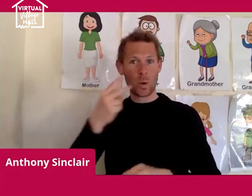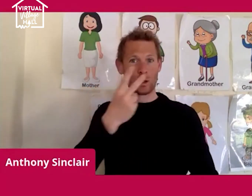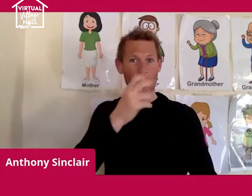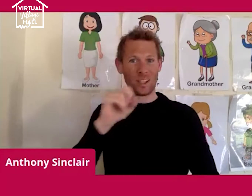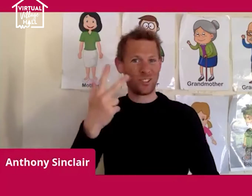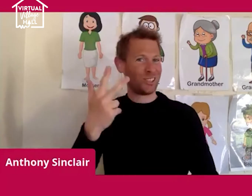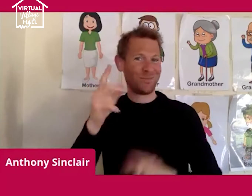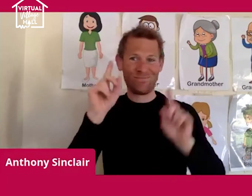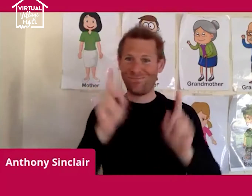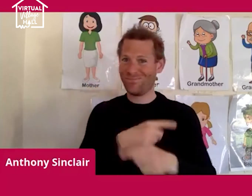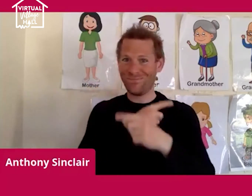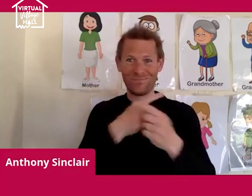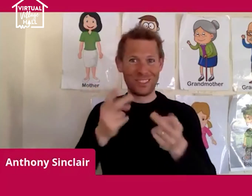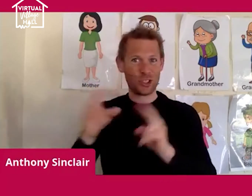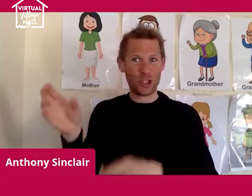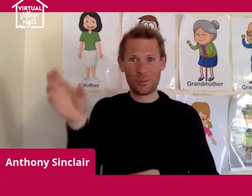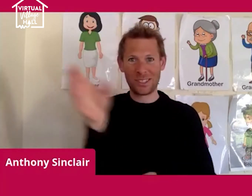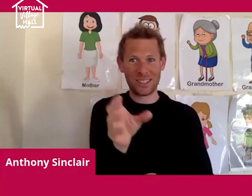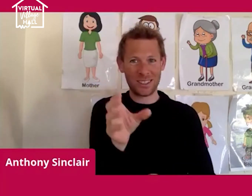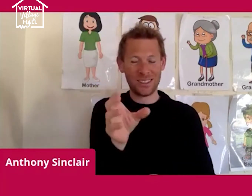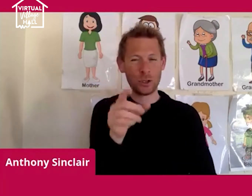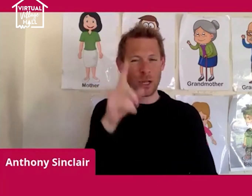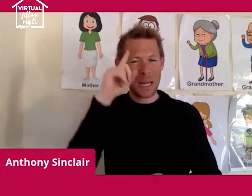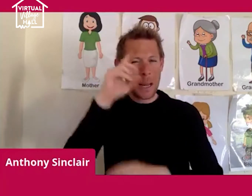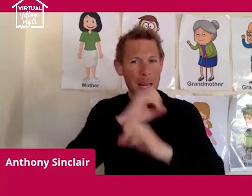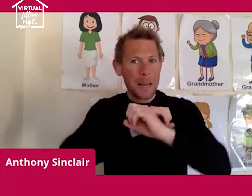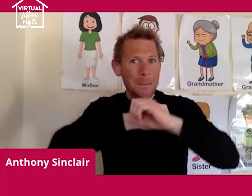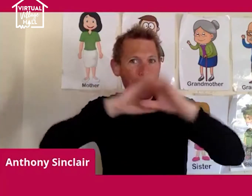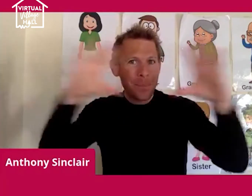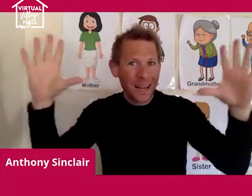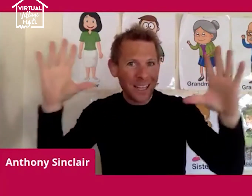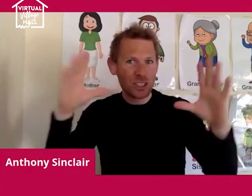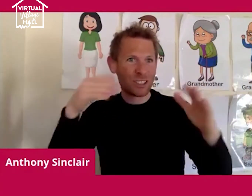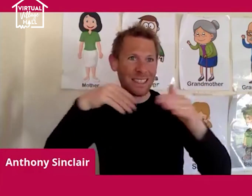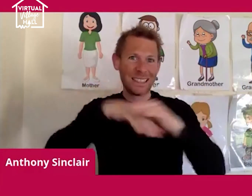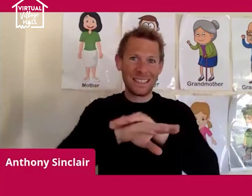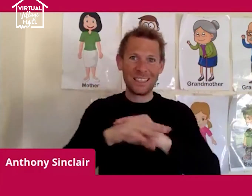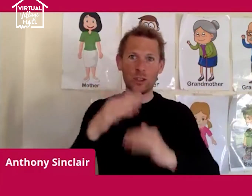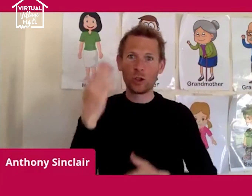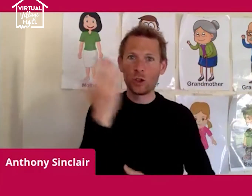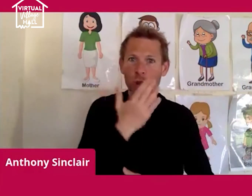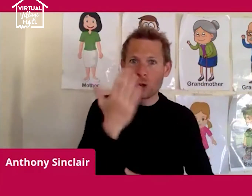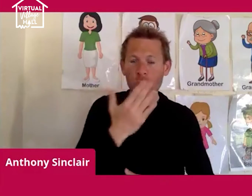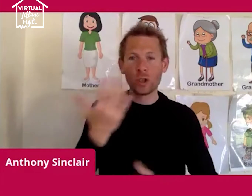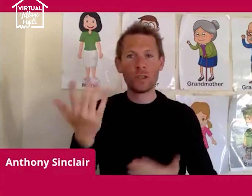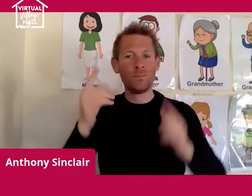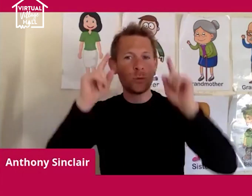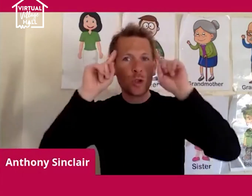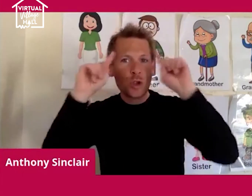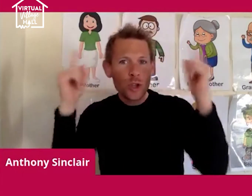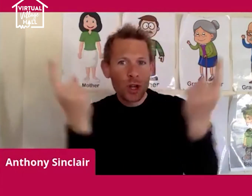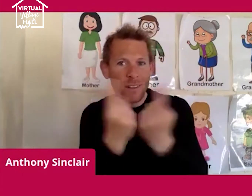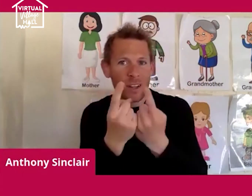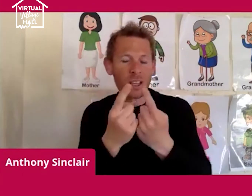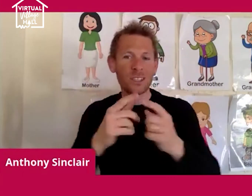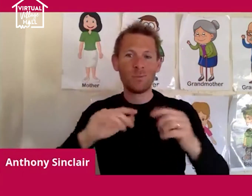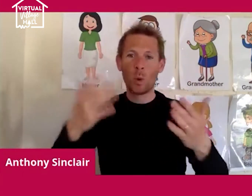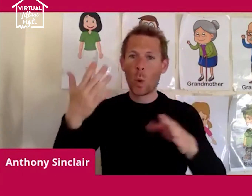communicate. Prior to 2003, it wouldn't have been possible to bring in an interpreter. I mean, can you imagine going into school or going